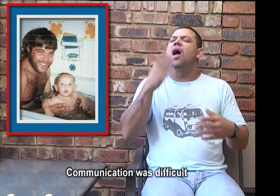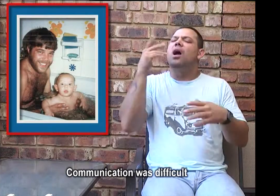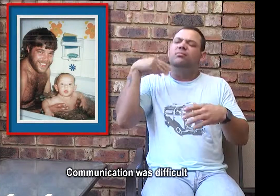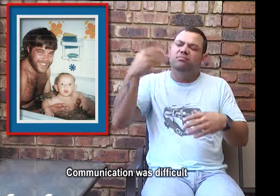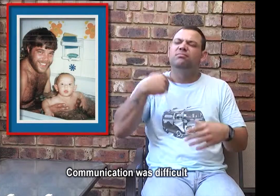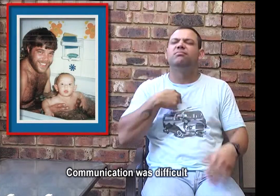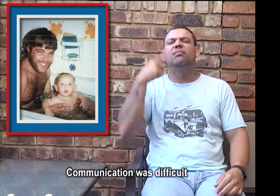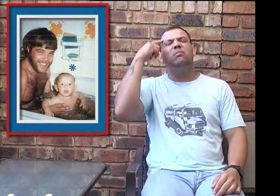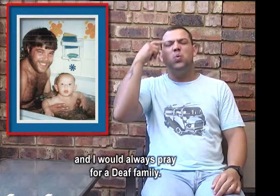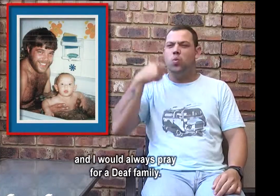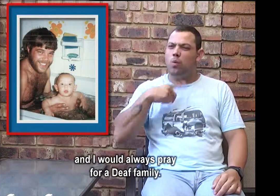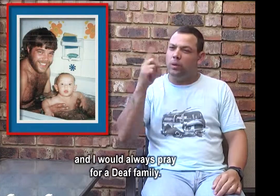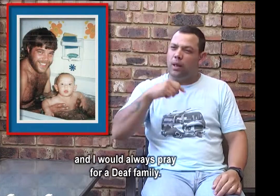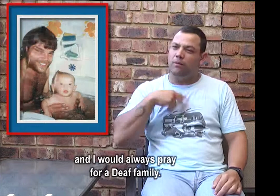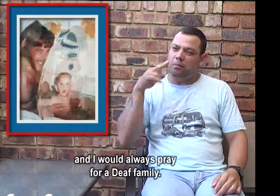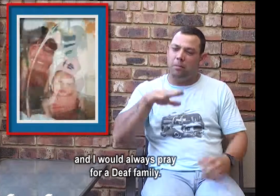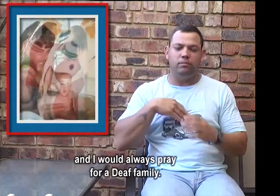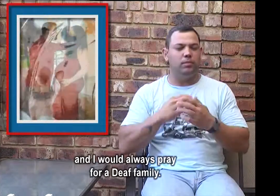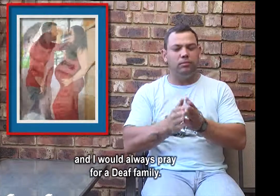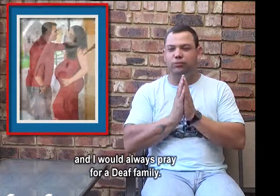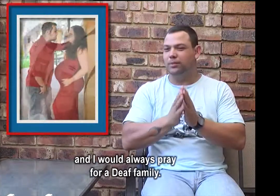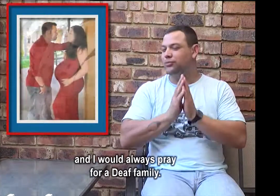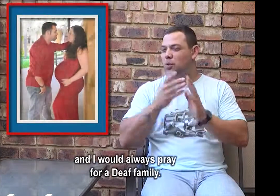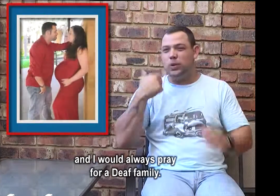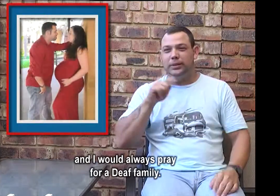Communication was difficult, and I would always pray for a deaf family.